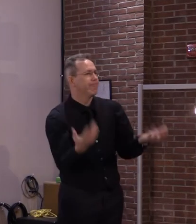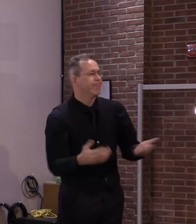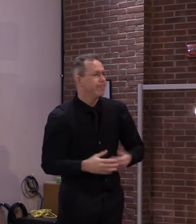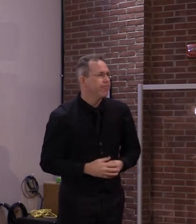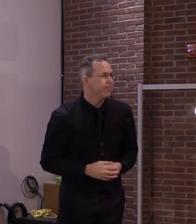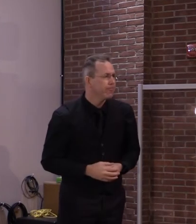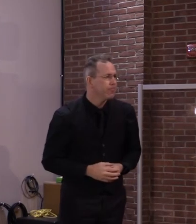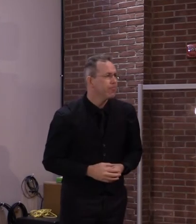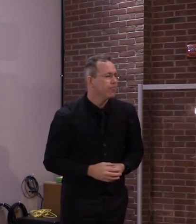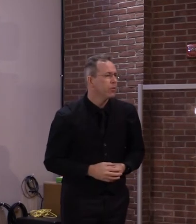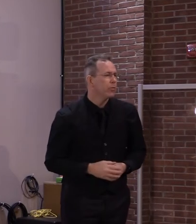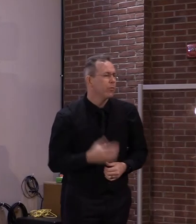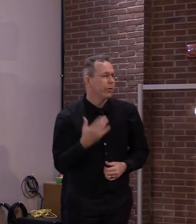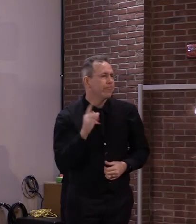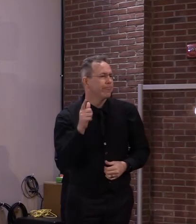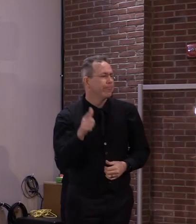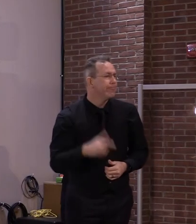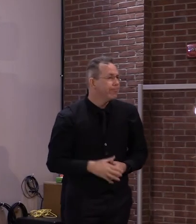sure